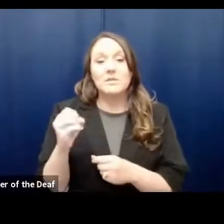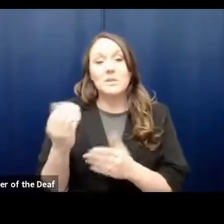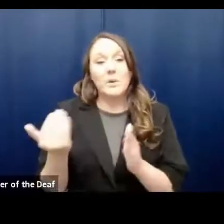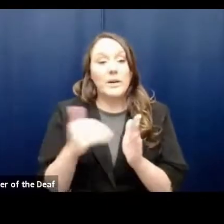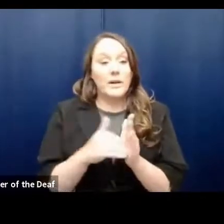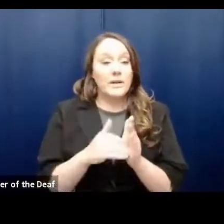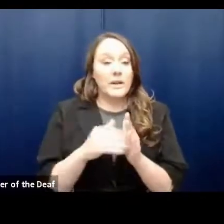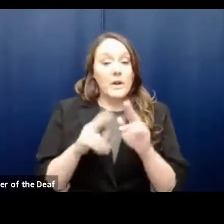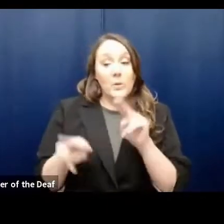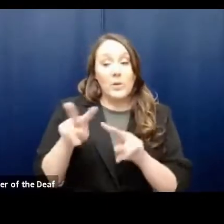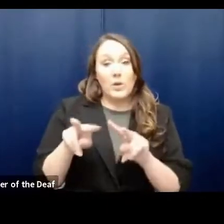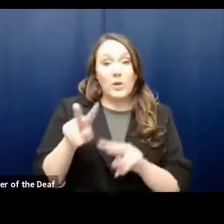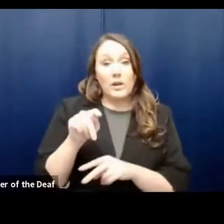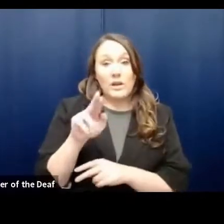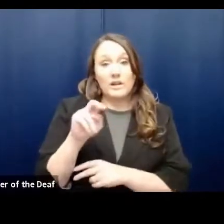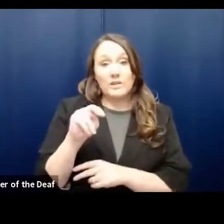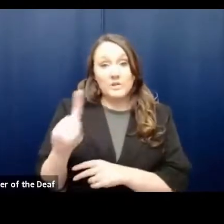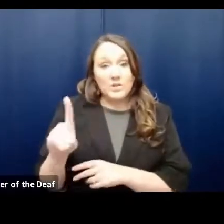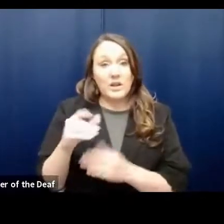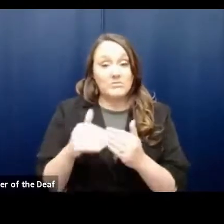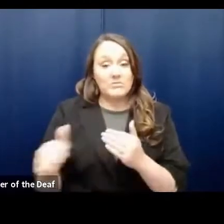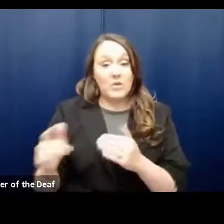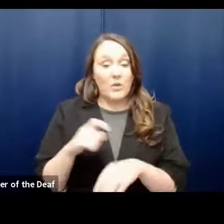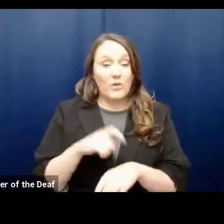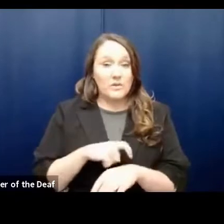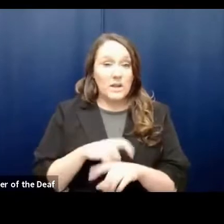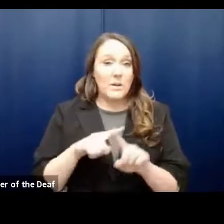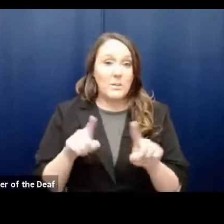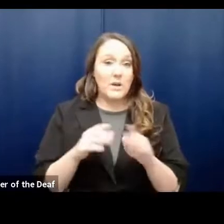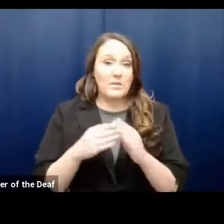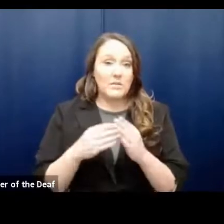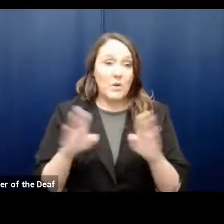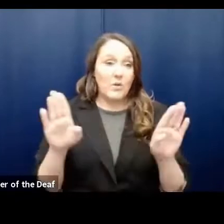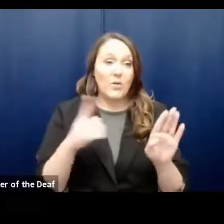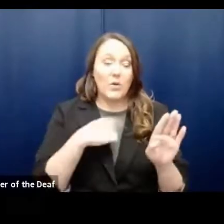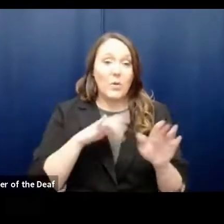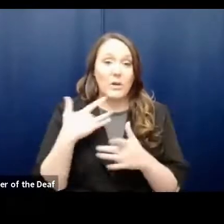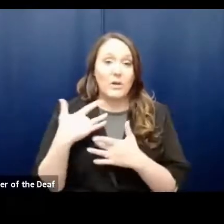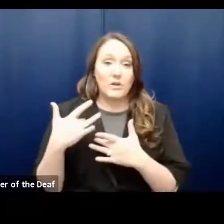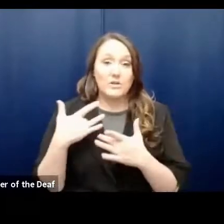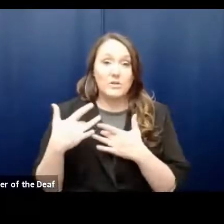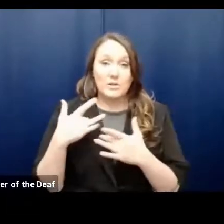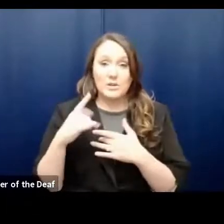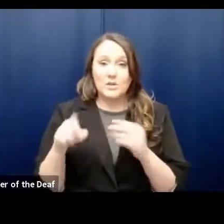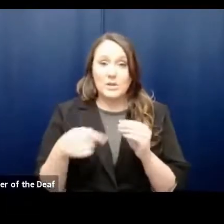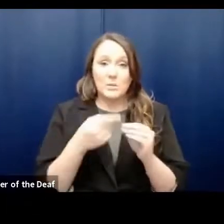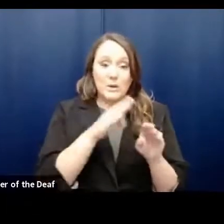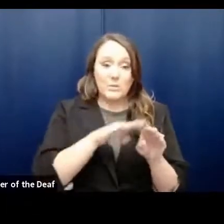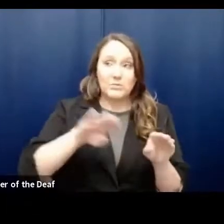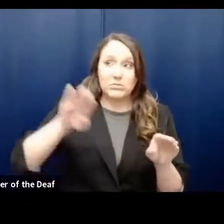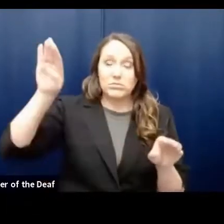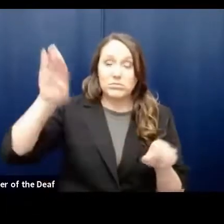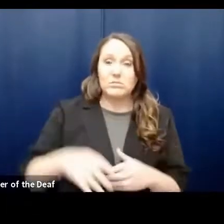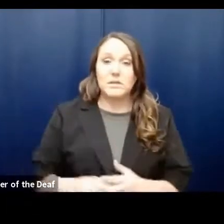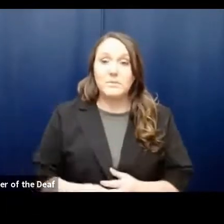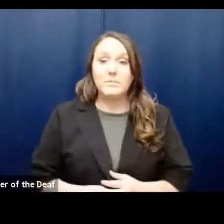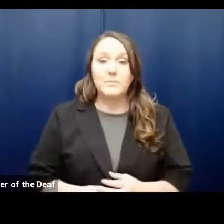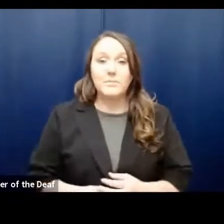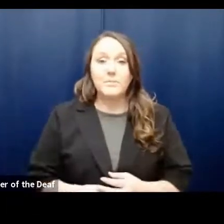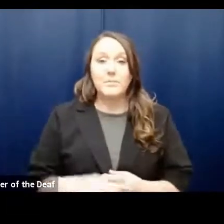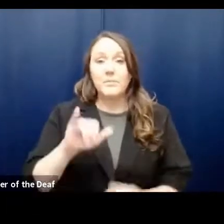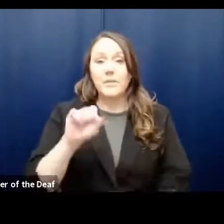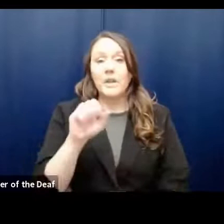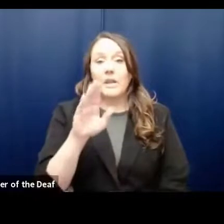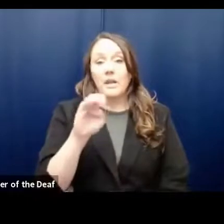look at what the trend looks like over time, but overall, we're concerned about the trajectory that we're seeing. From Isabel